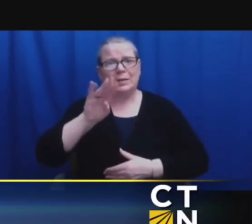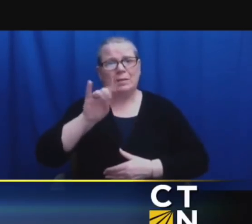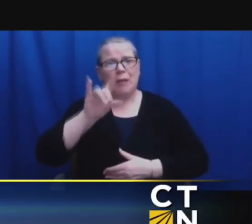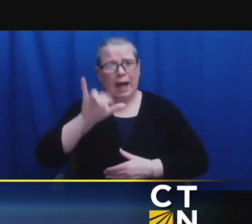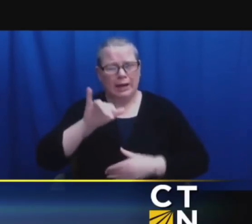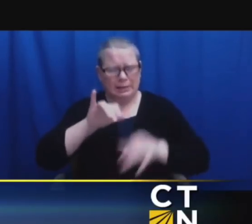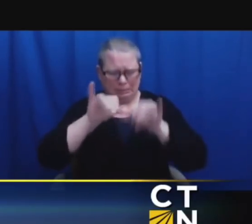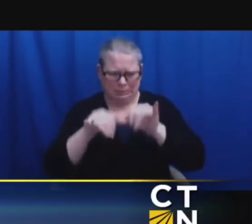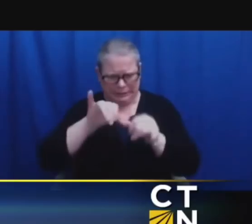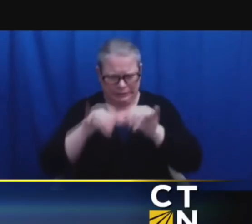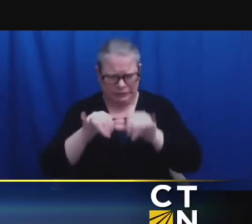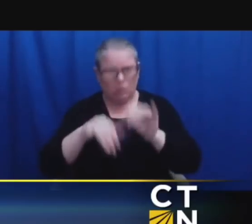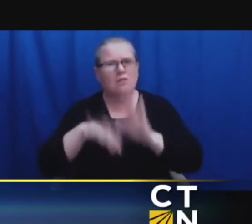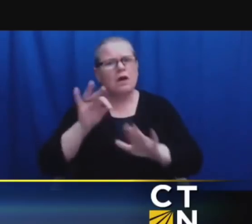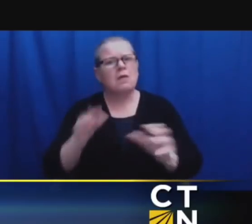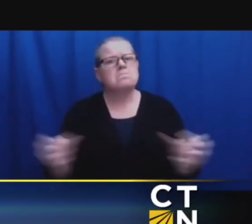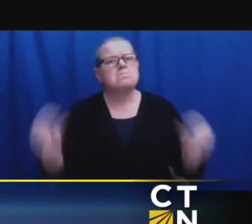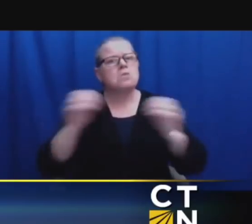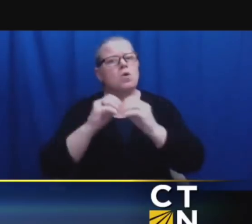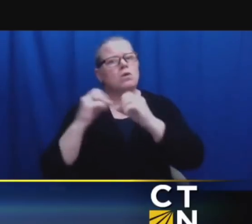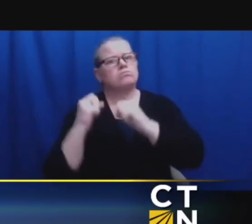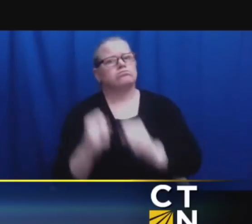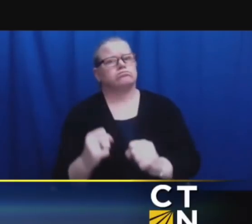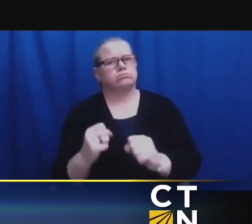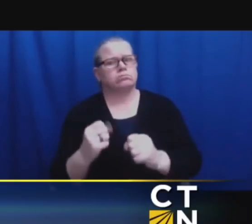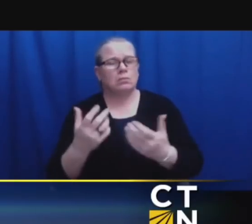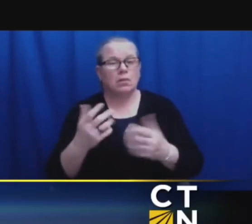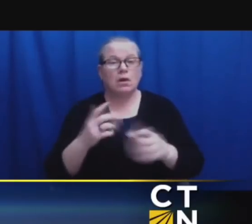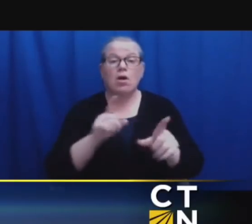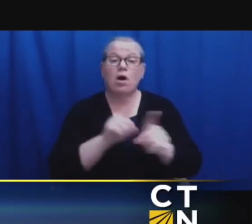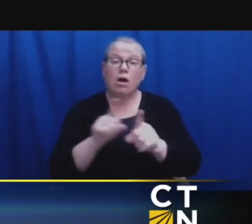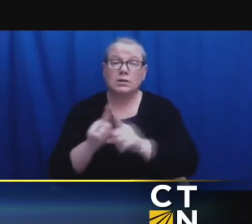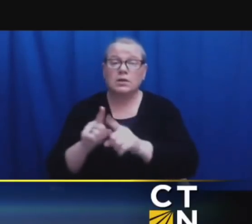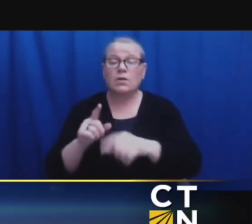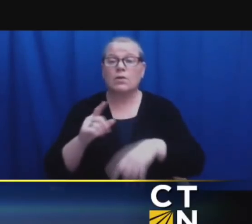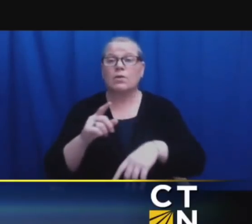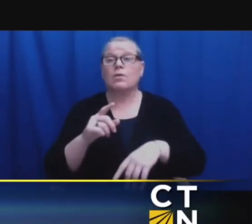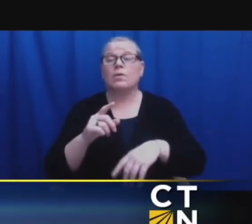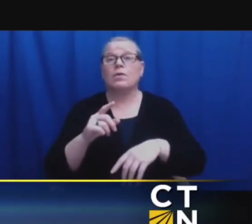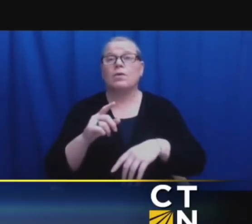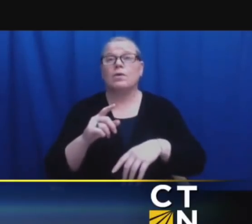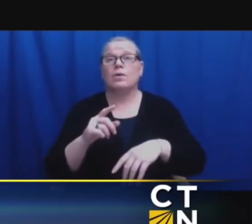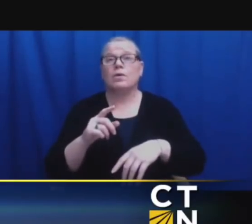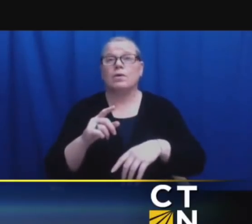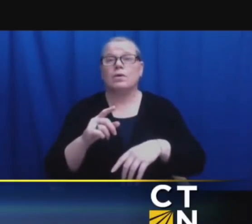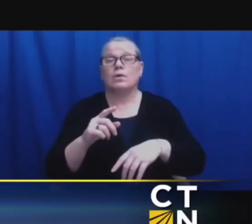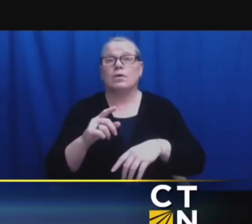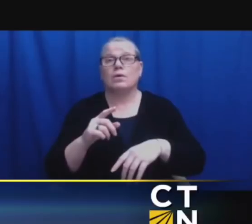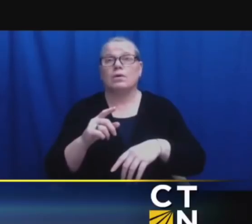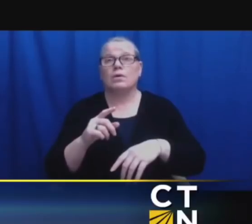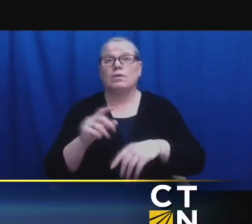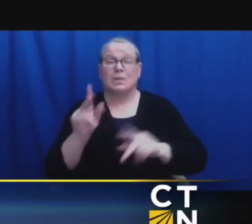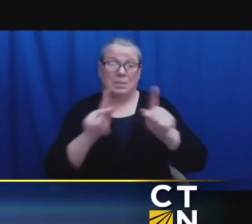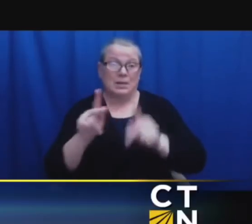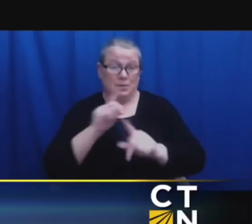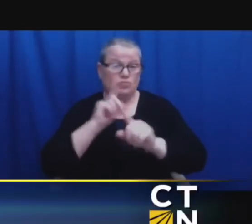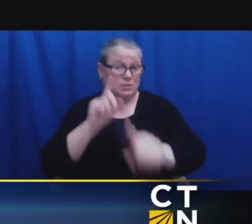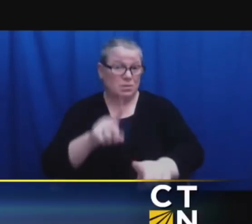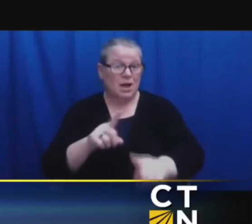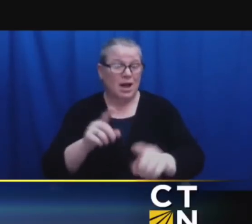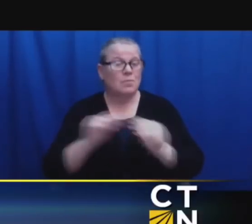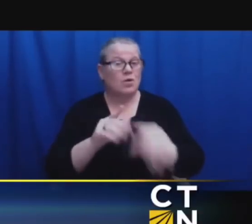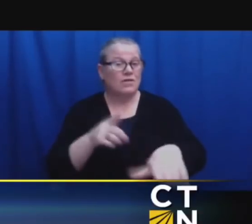persons of all ages respond to them. As I was alluding to before, the older I get, unfortunately, the